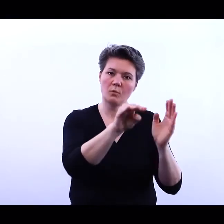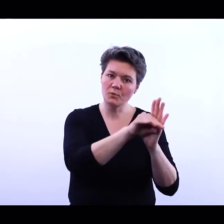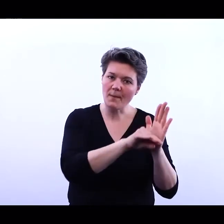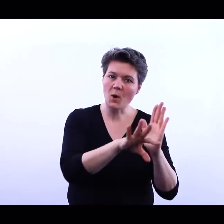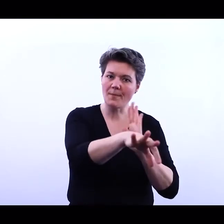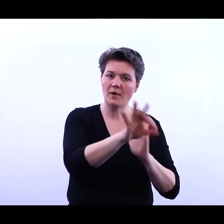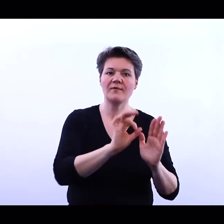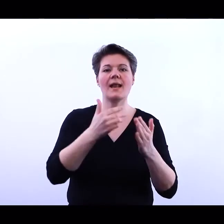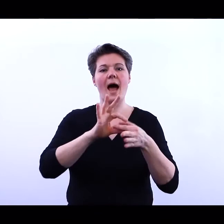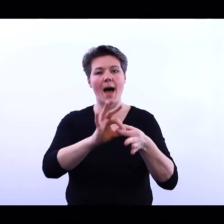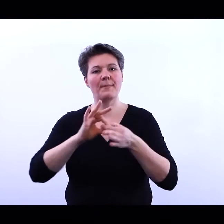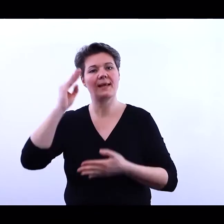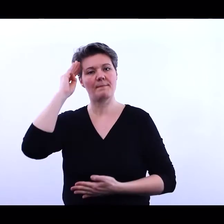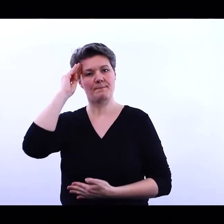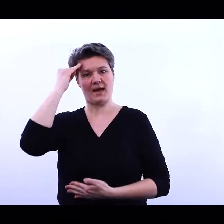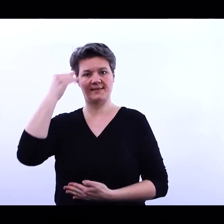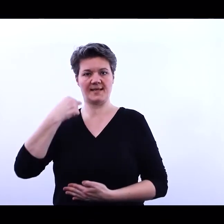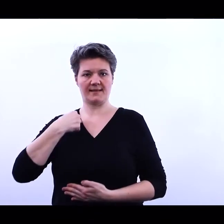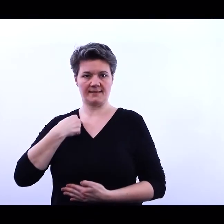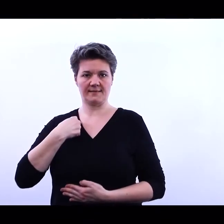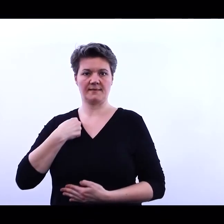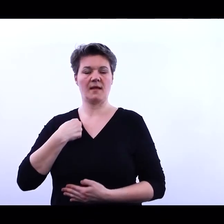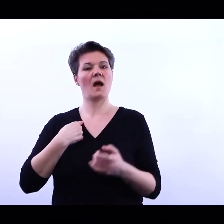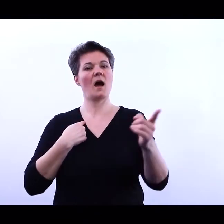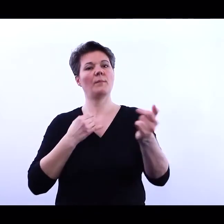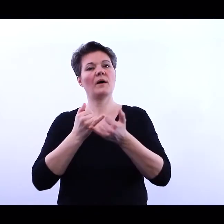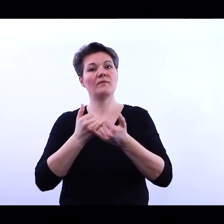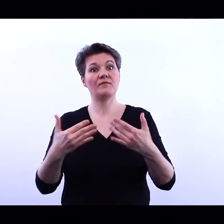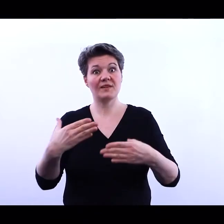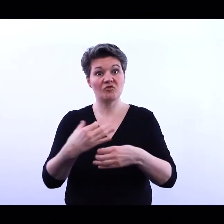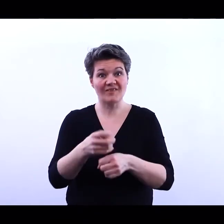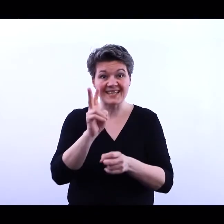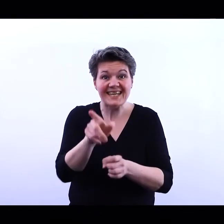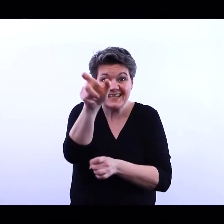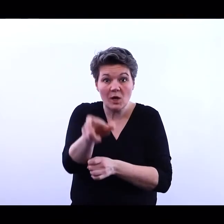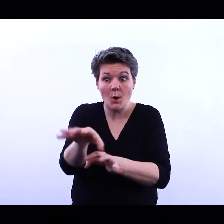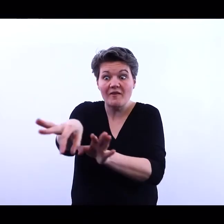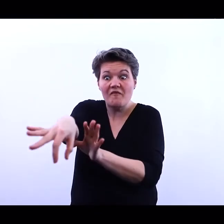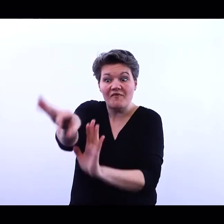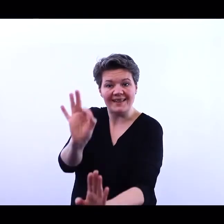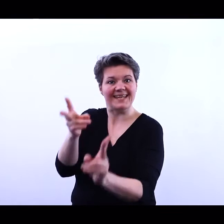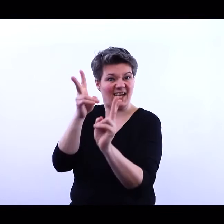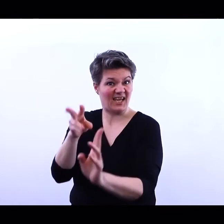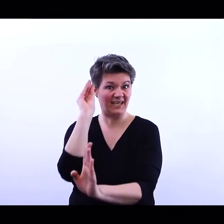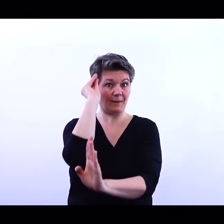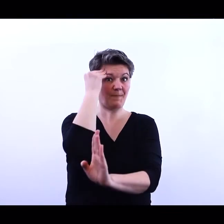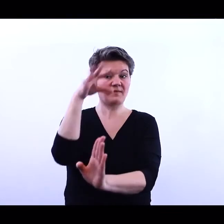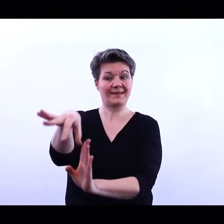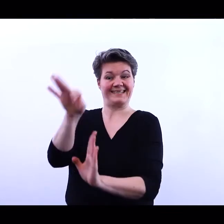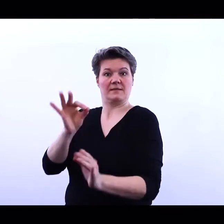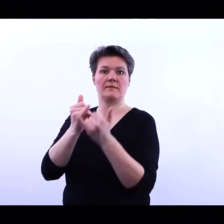about a mindset, I think. So, but how do you find those people who bring that kind of mindset you need for your